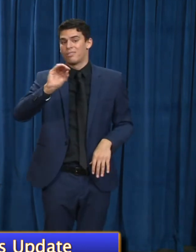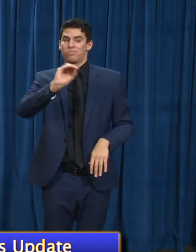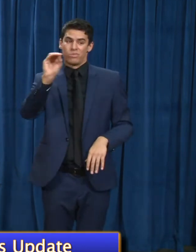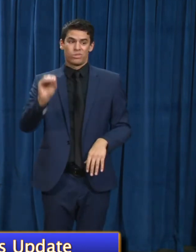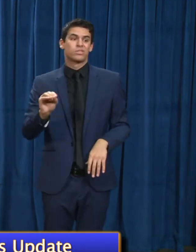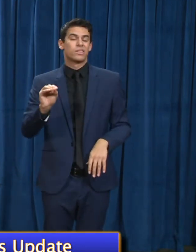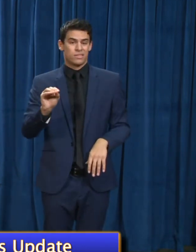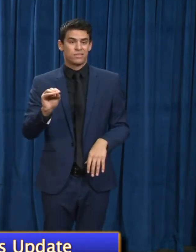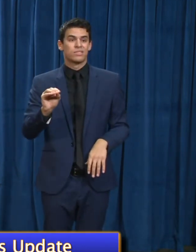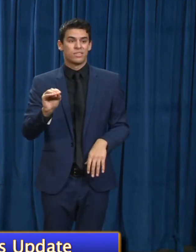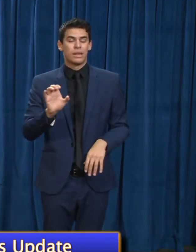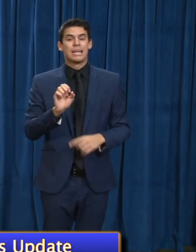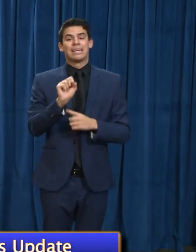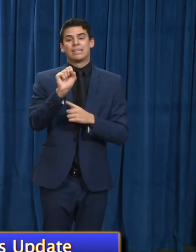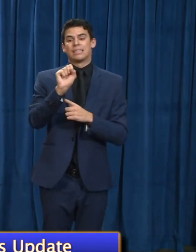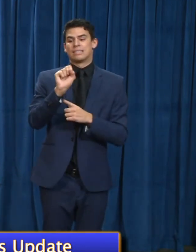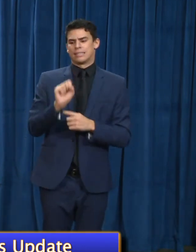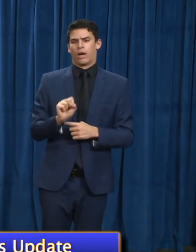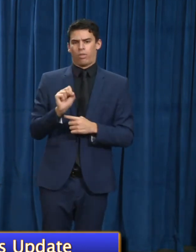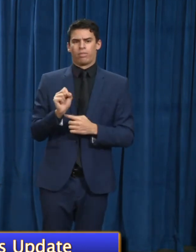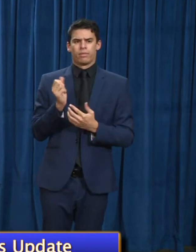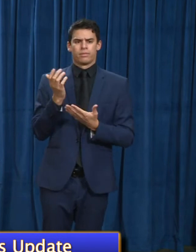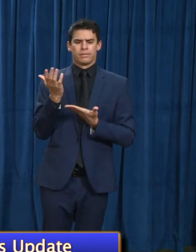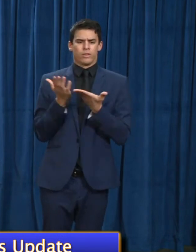89.9% on our south service area,